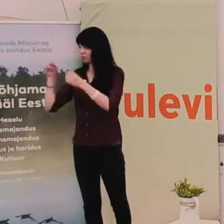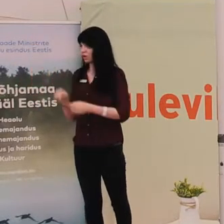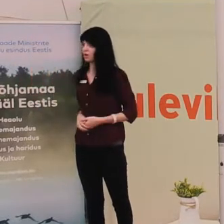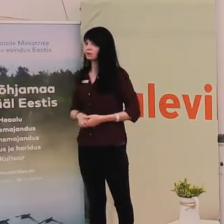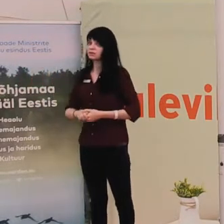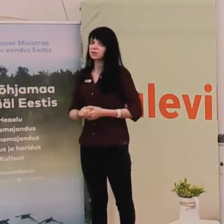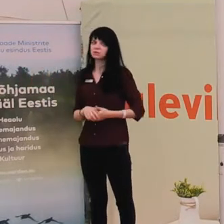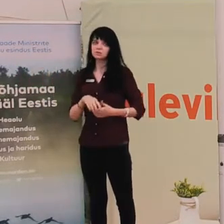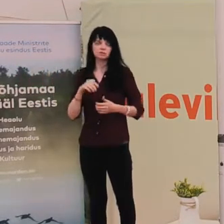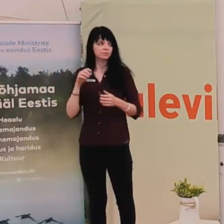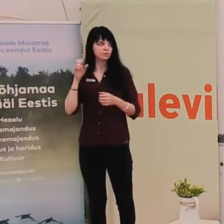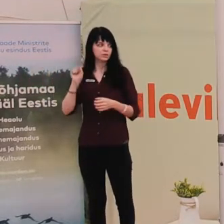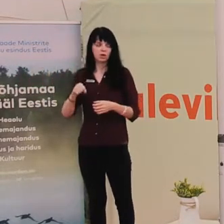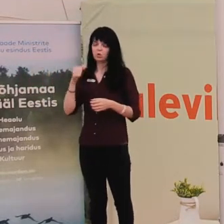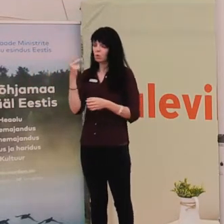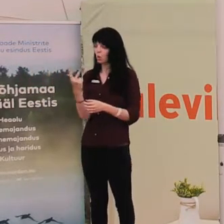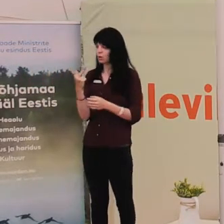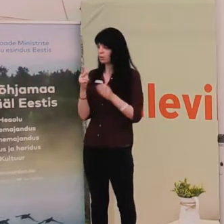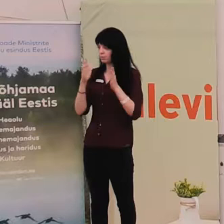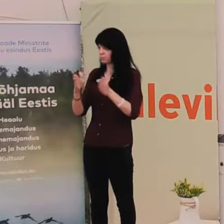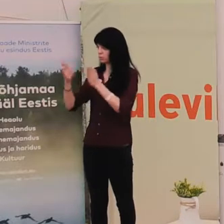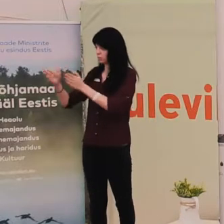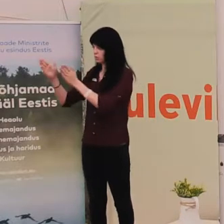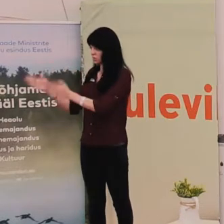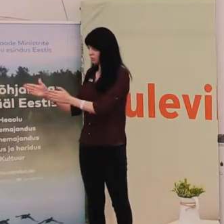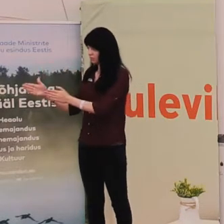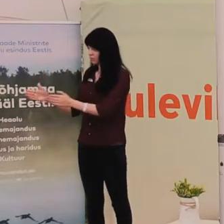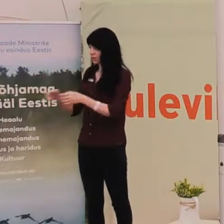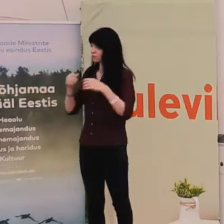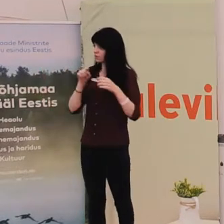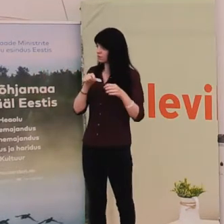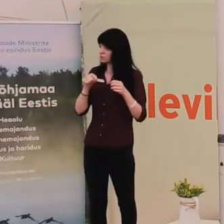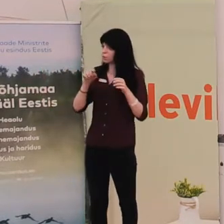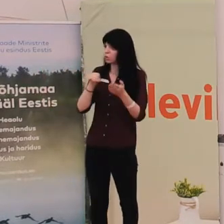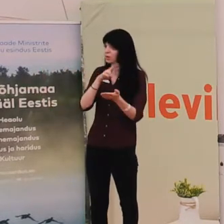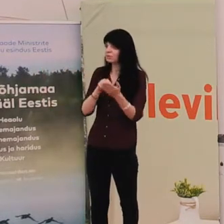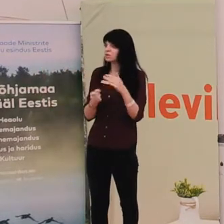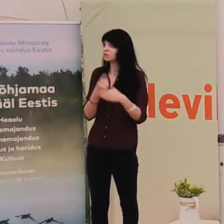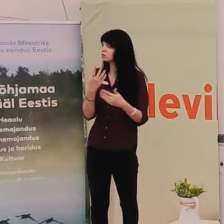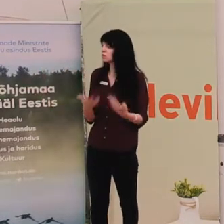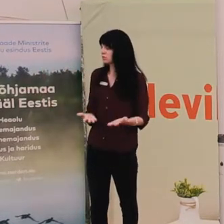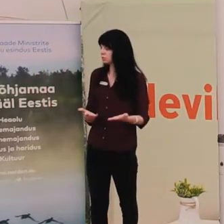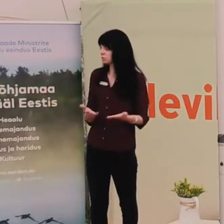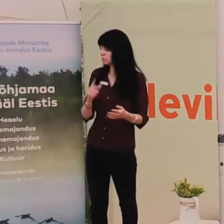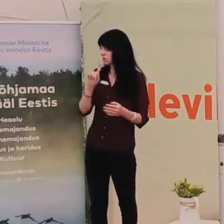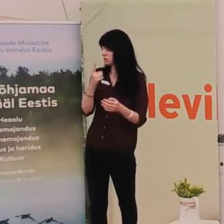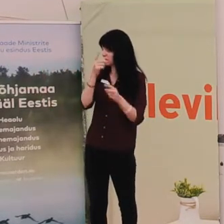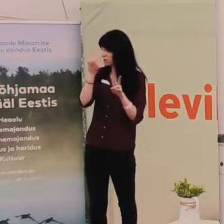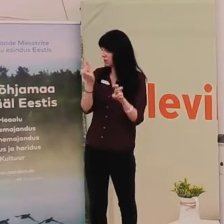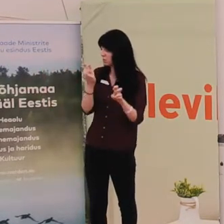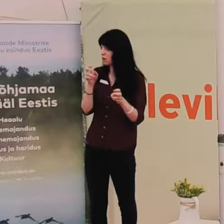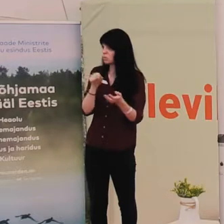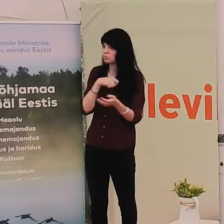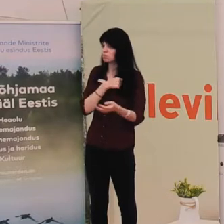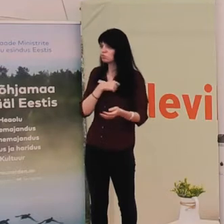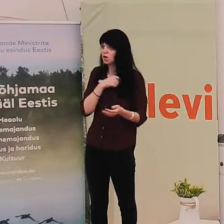through three parts in this discussion. Firstly, to understand how we came to this problem, where we are right now, and what were the issues and